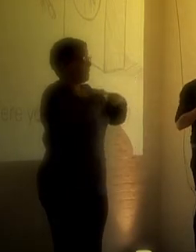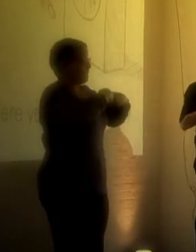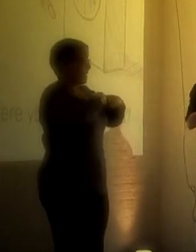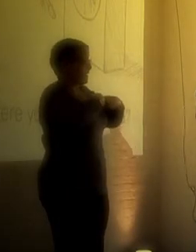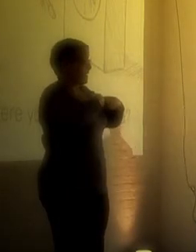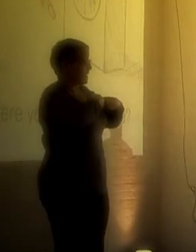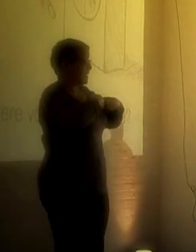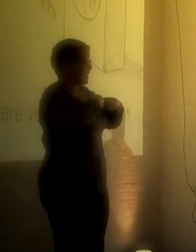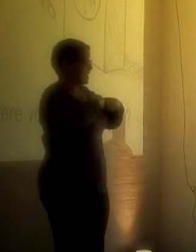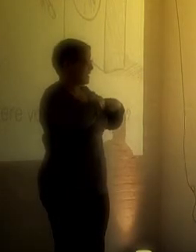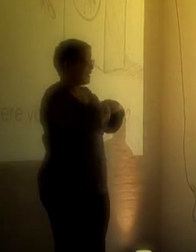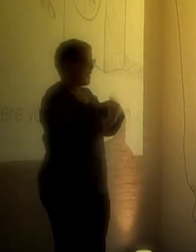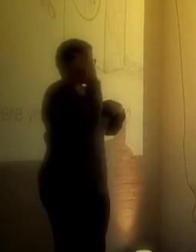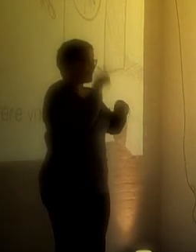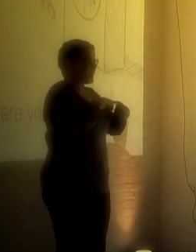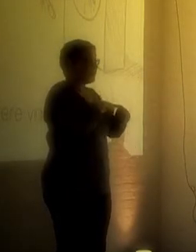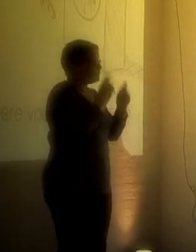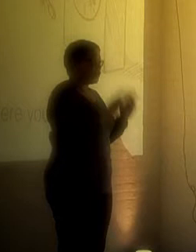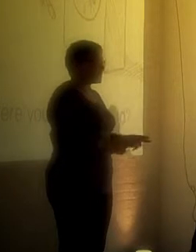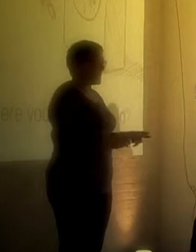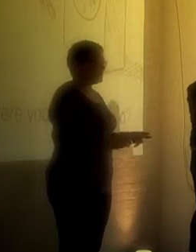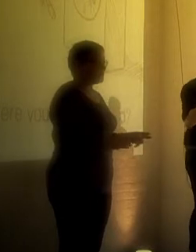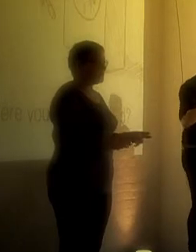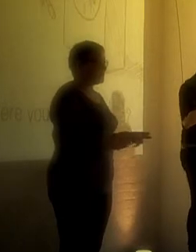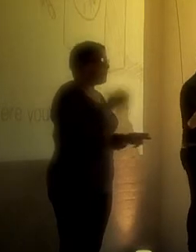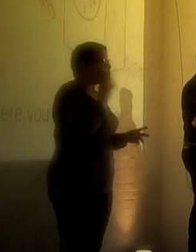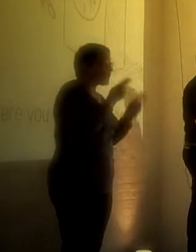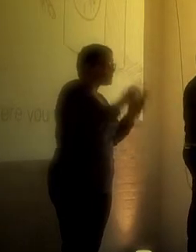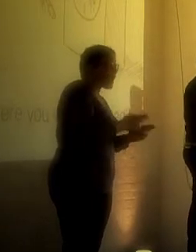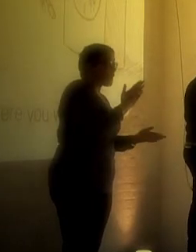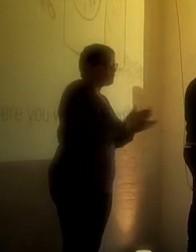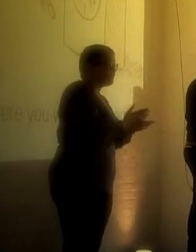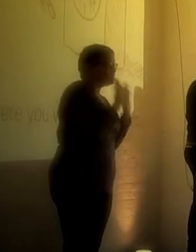me, it wasn't dead then. But I'm not quite sure